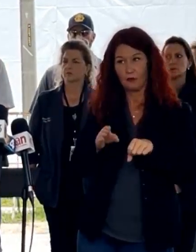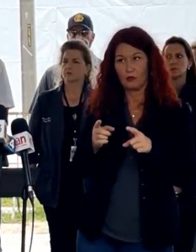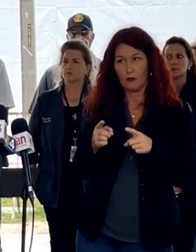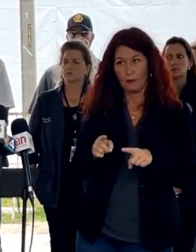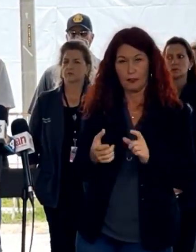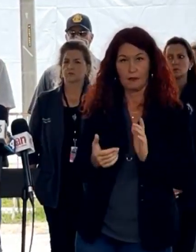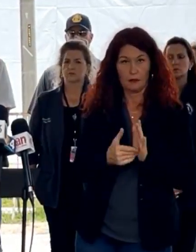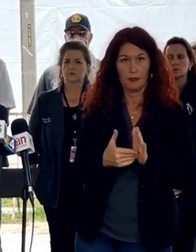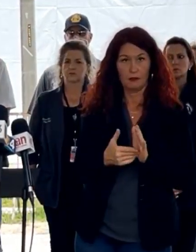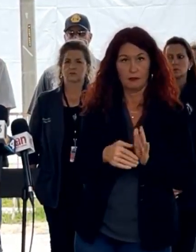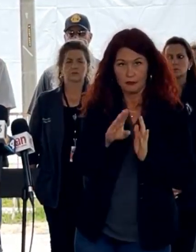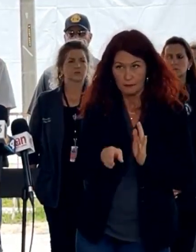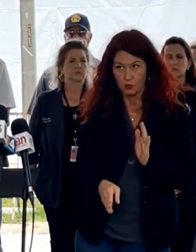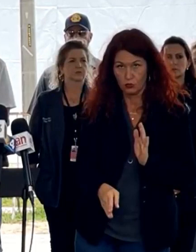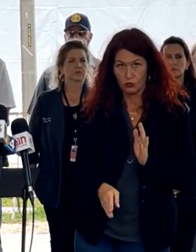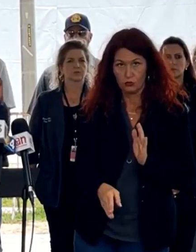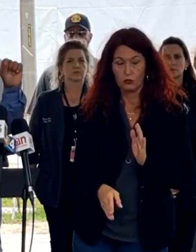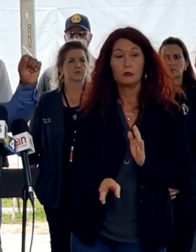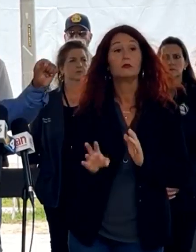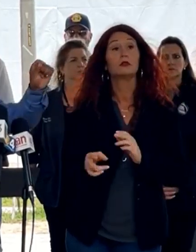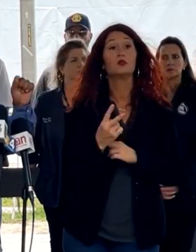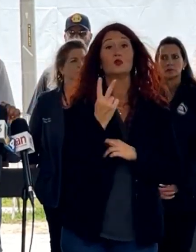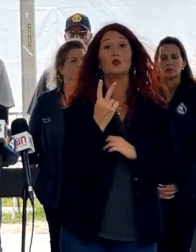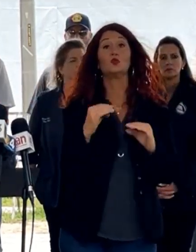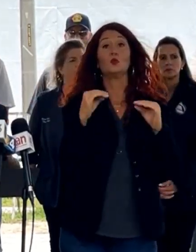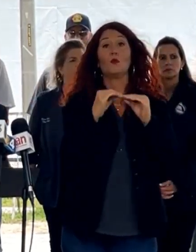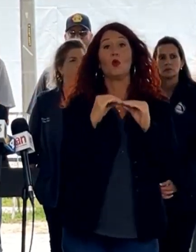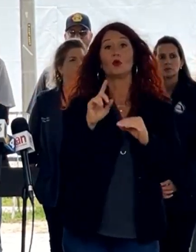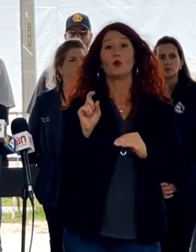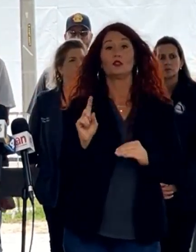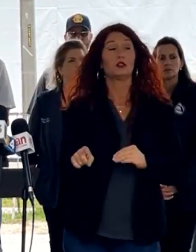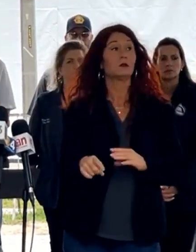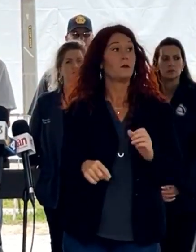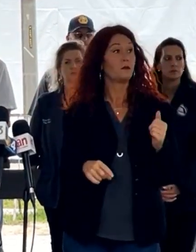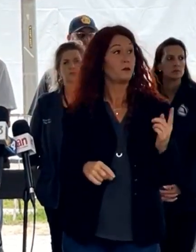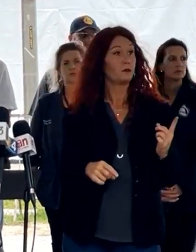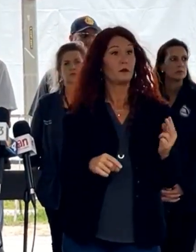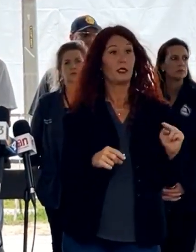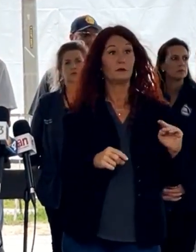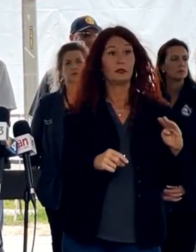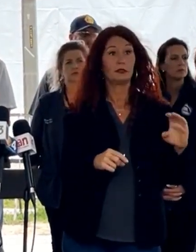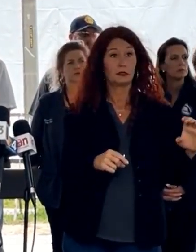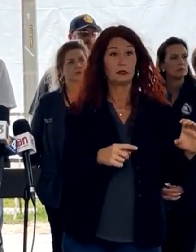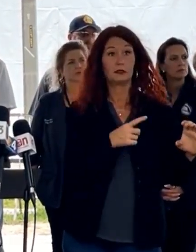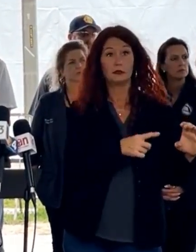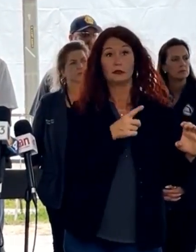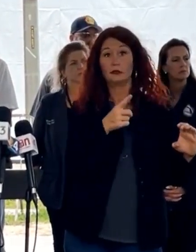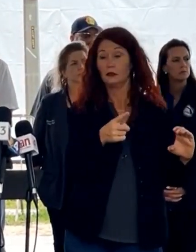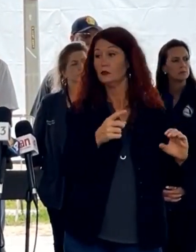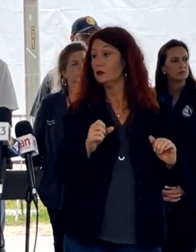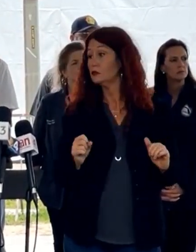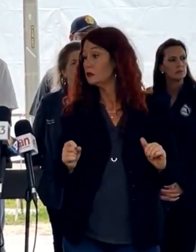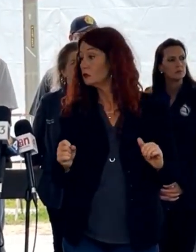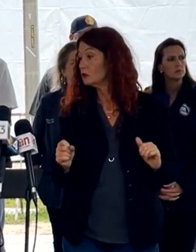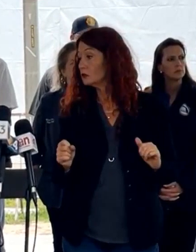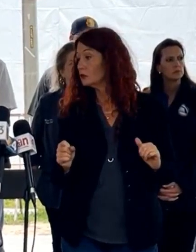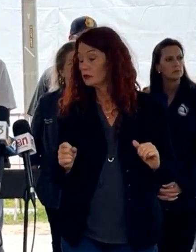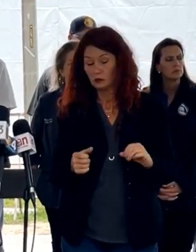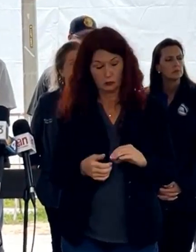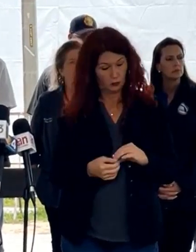Thank you, Madam Mayor. We were able to squeeze in two last questions. We're going to go with NBC and finish off with Telemundo. Thanks much, y'all. Could you guys